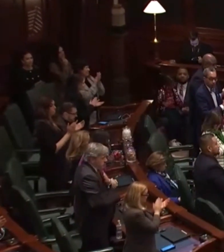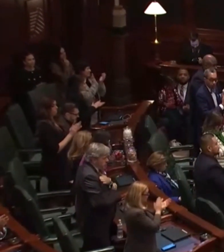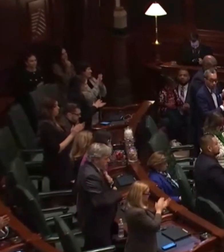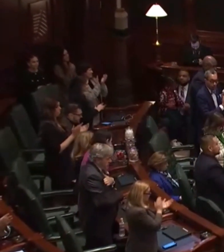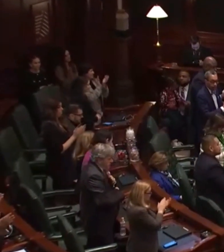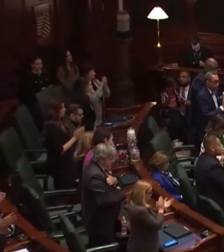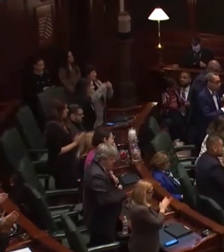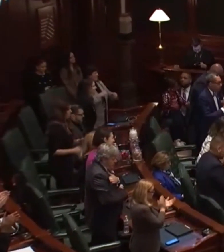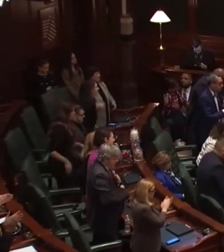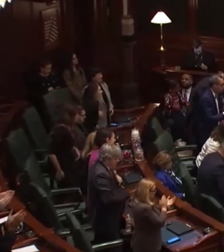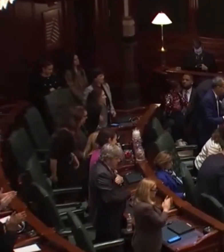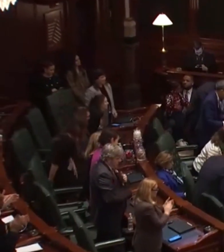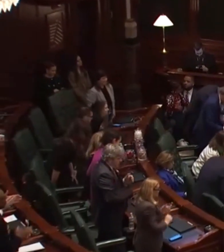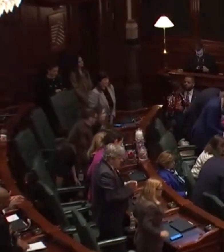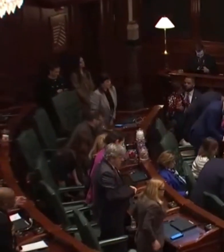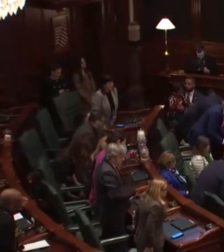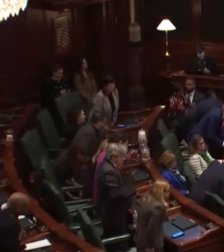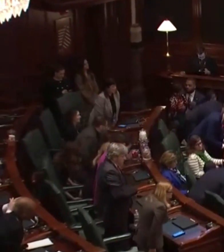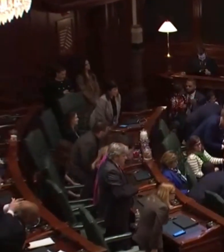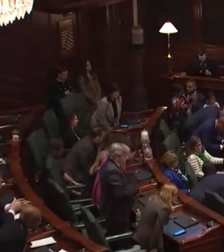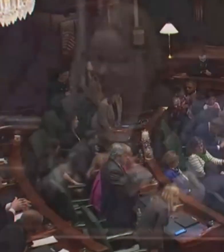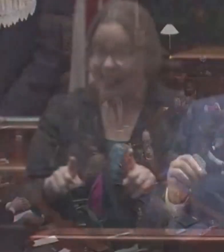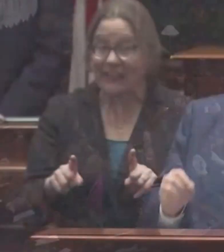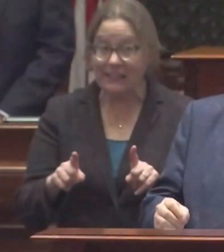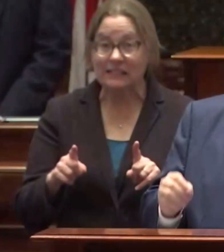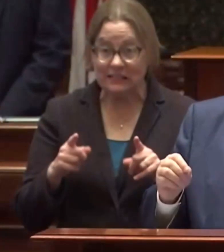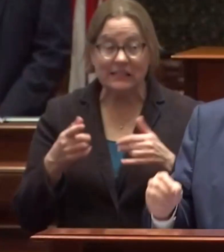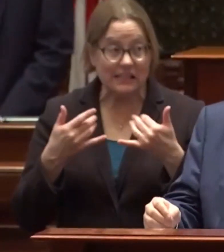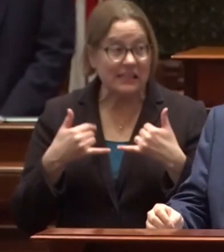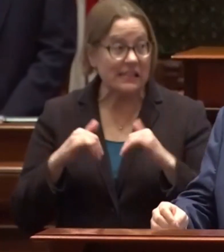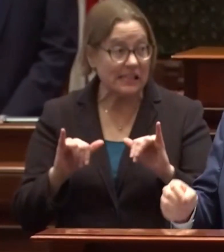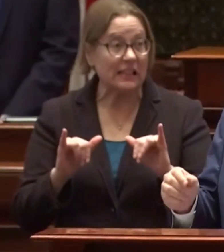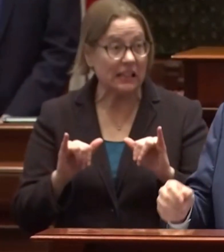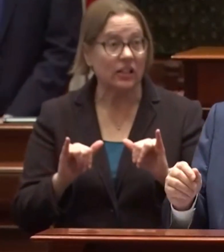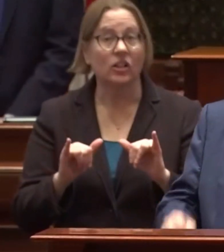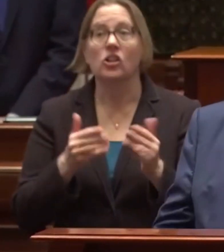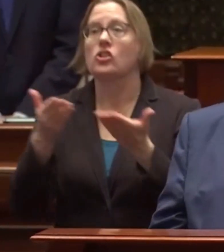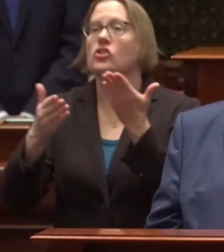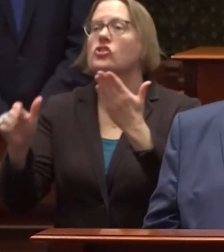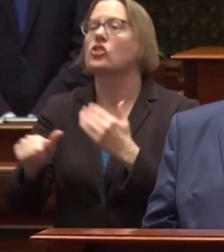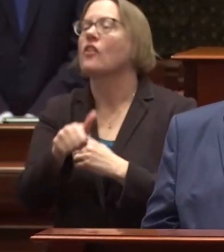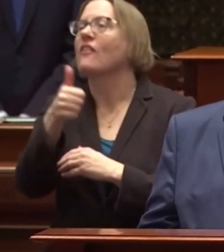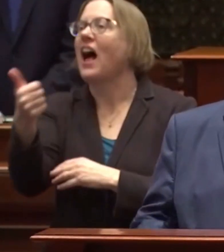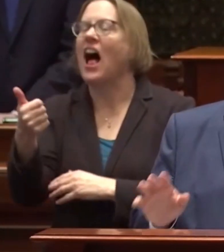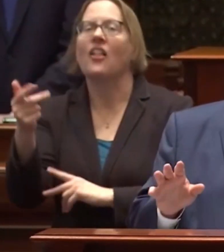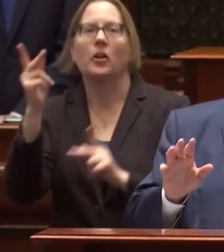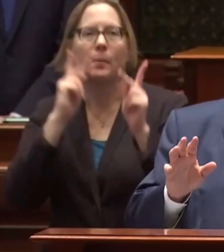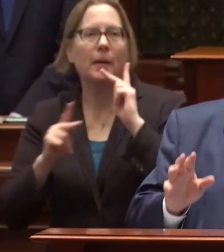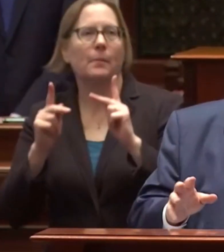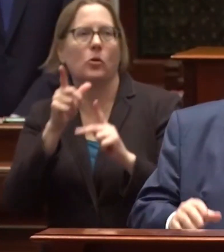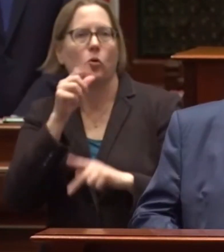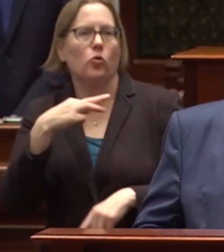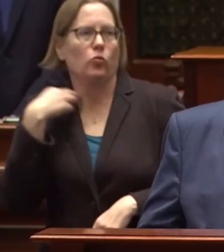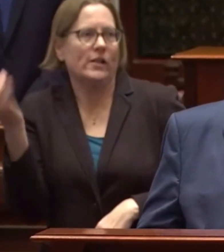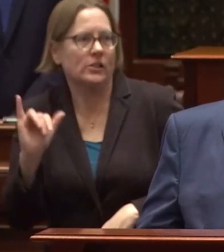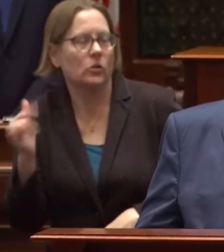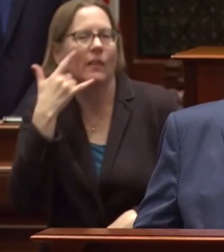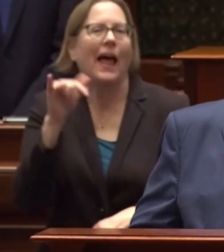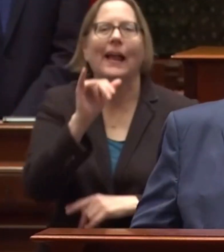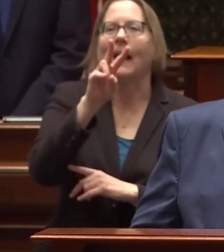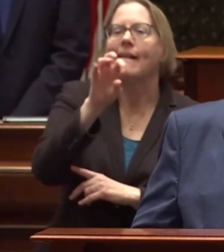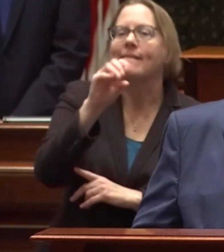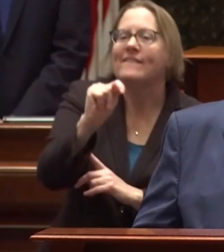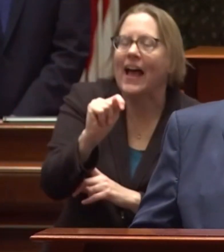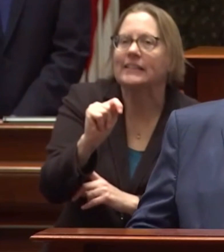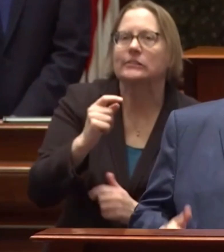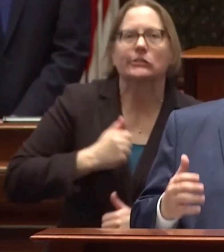And all the while, we are going to continue to serve other at-risk populations like veterans and those who are